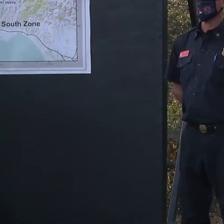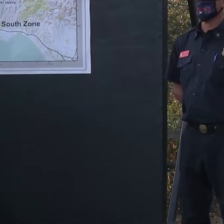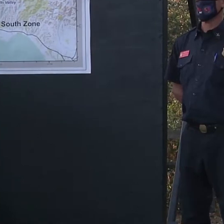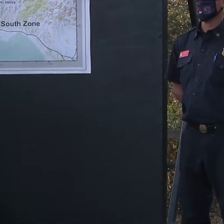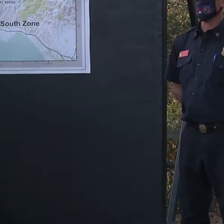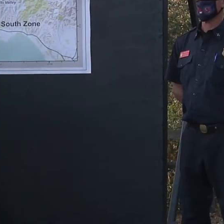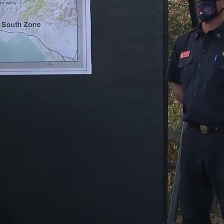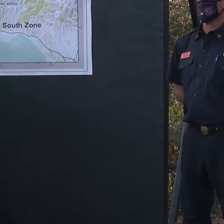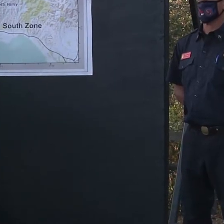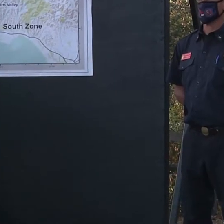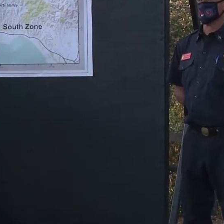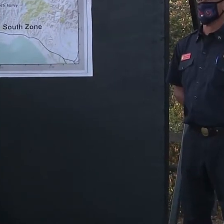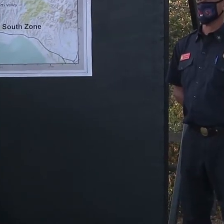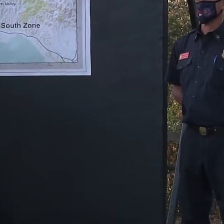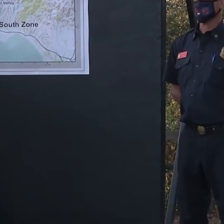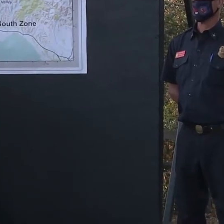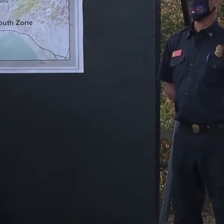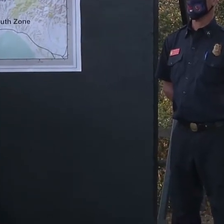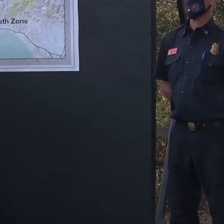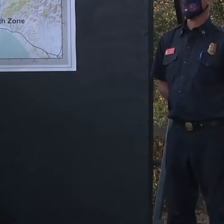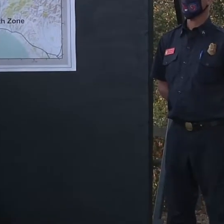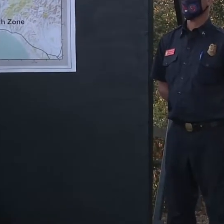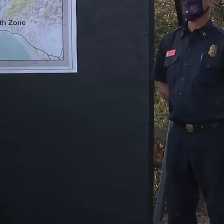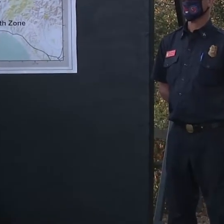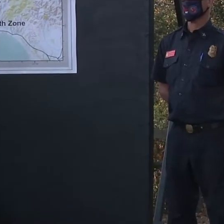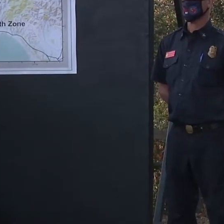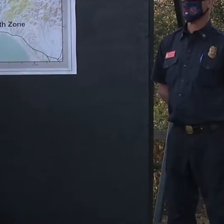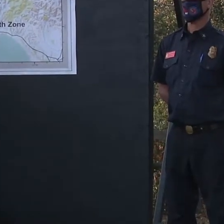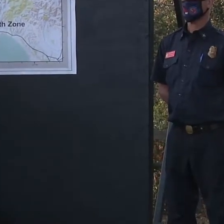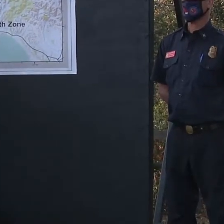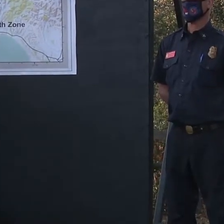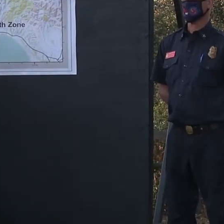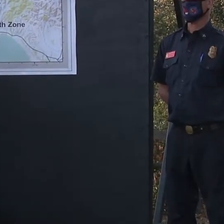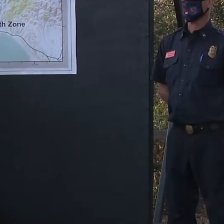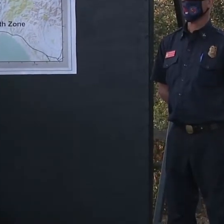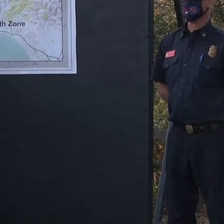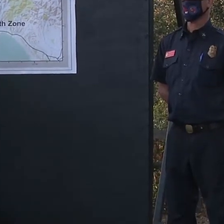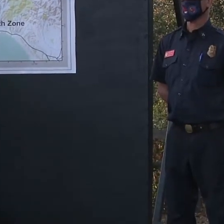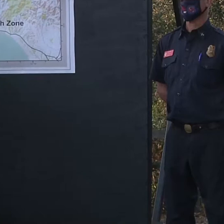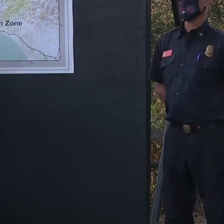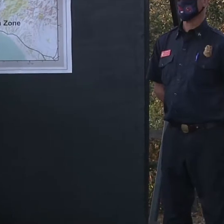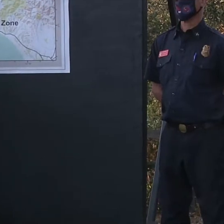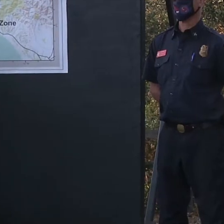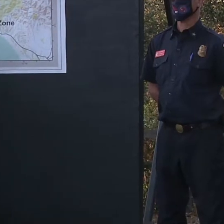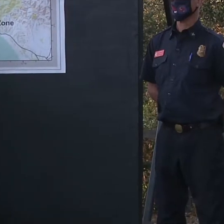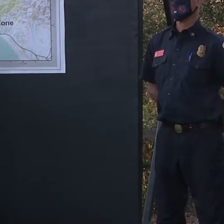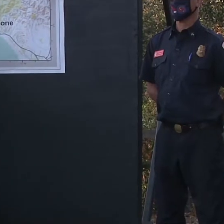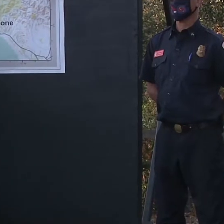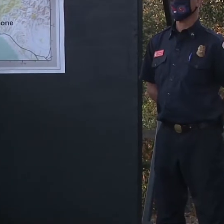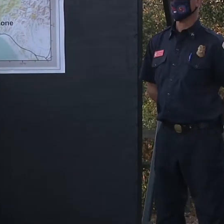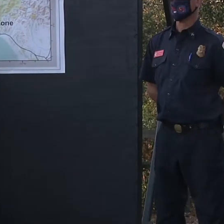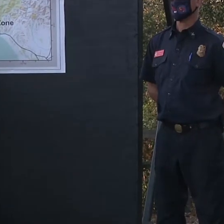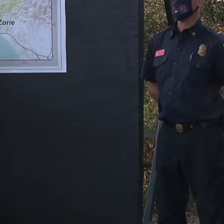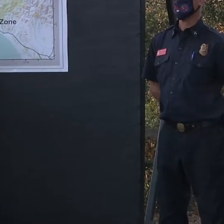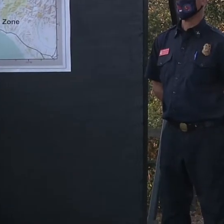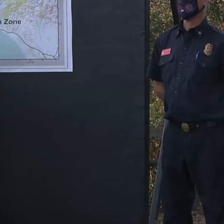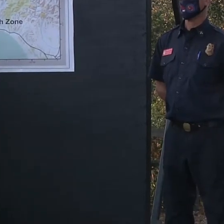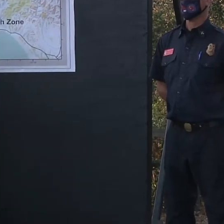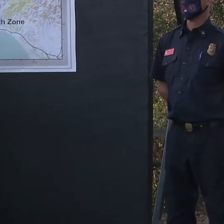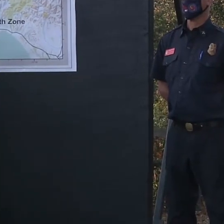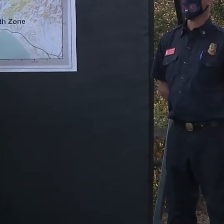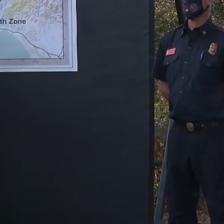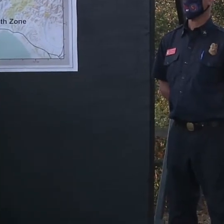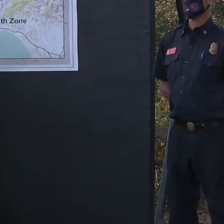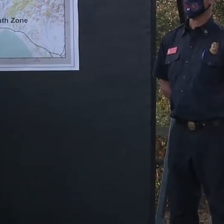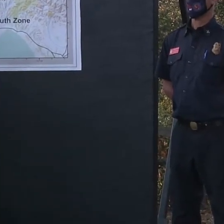repopulated, to go to Santa Cruz, so I don't know if that's really relevant anymore. My understanding is they're holding packages, however, so people should be prepared for that. You're just going to get your